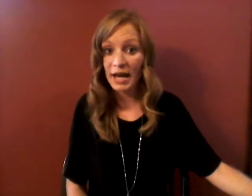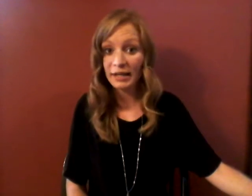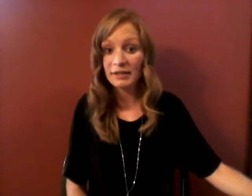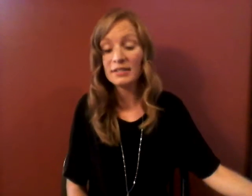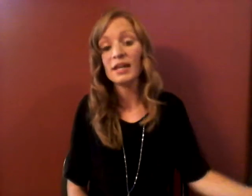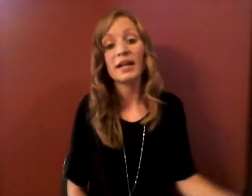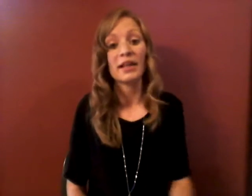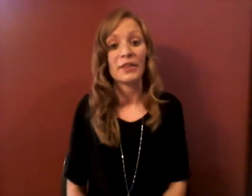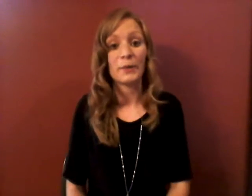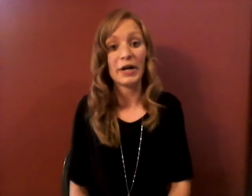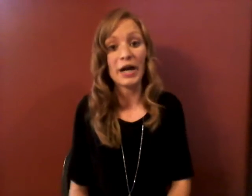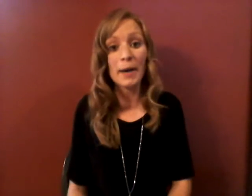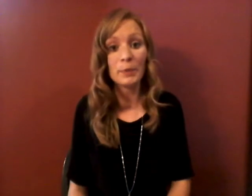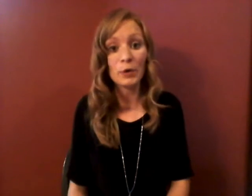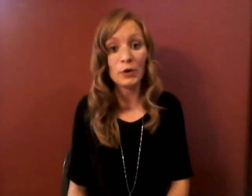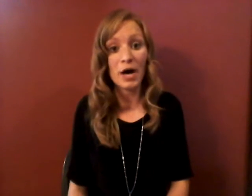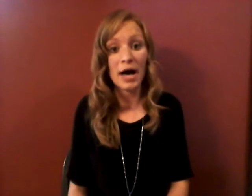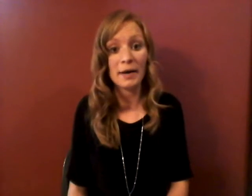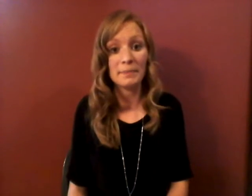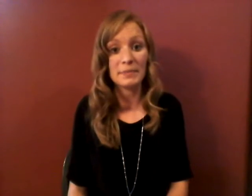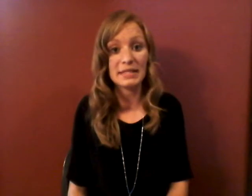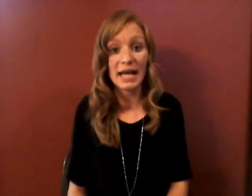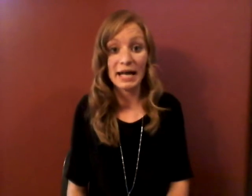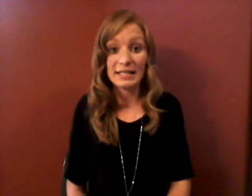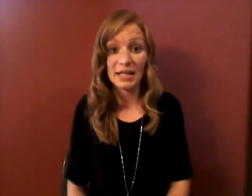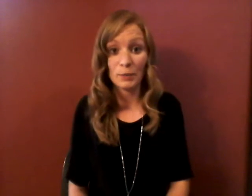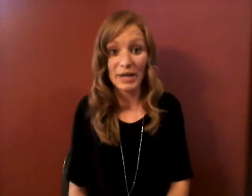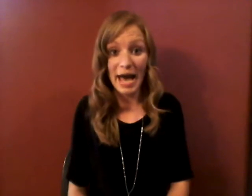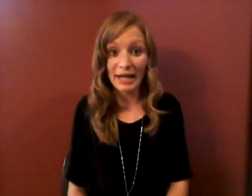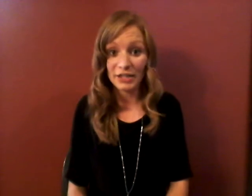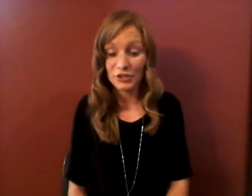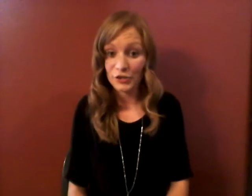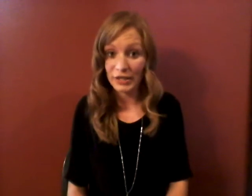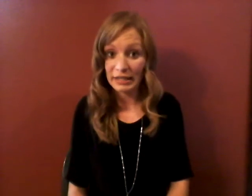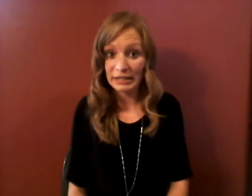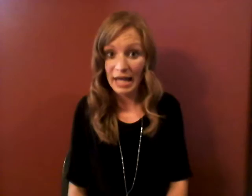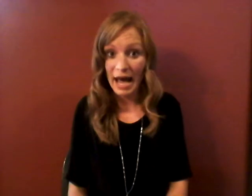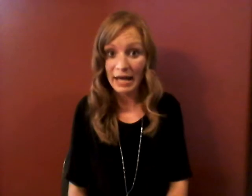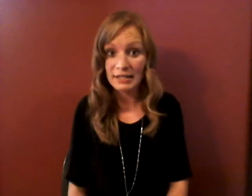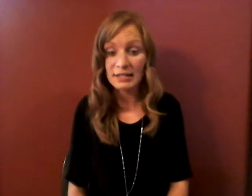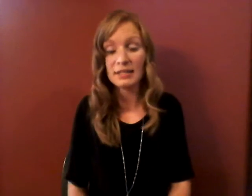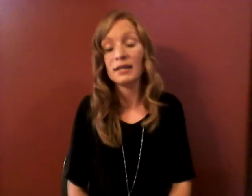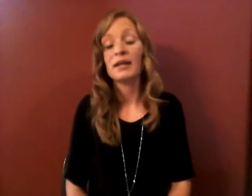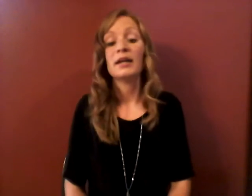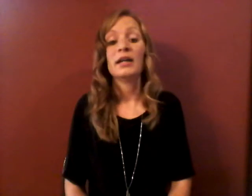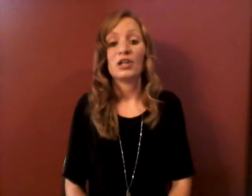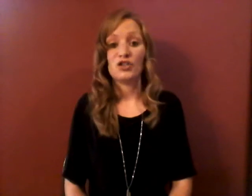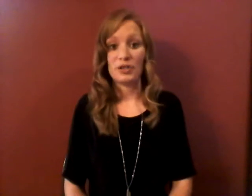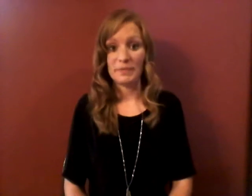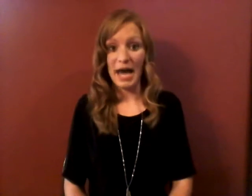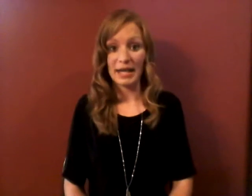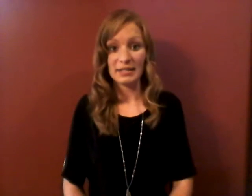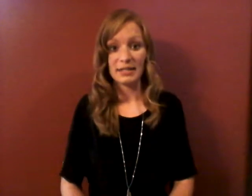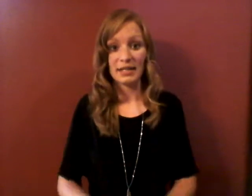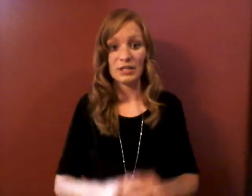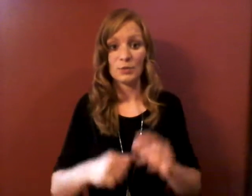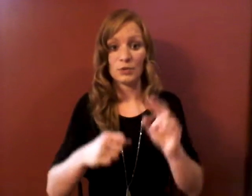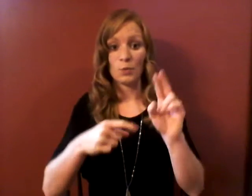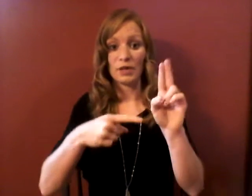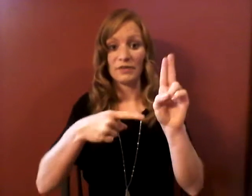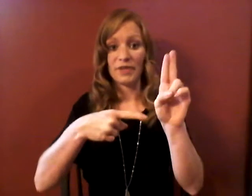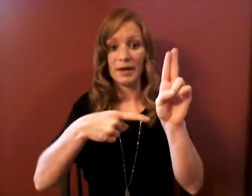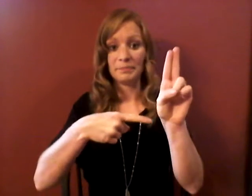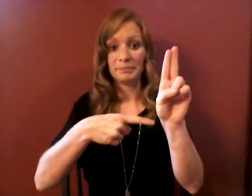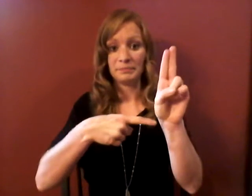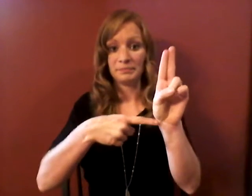Signs. There were a couple signs that we added during class. Gymnastics was one of them.